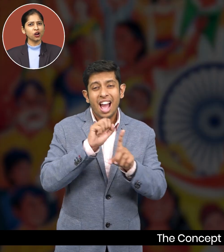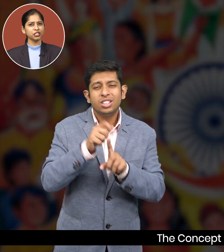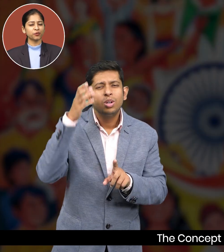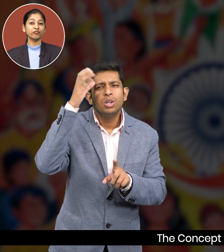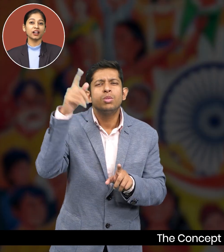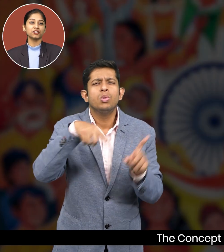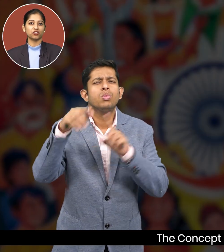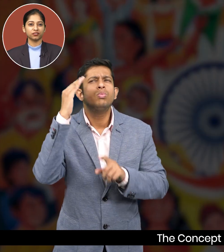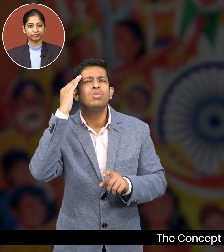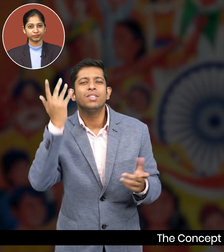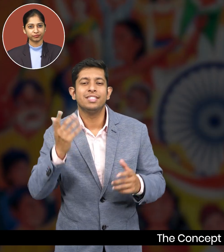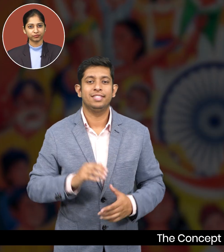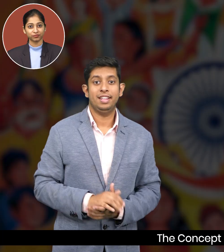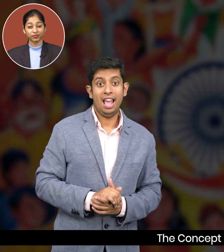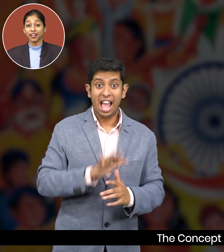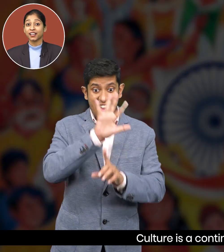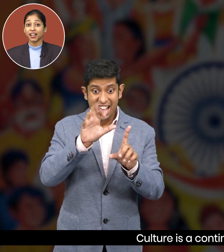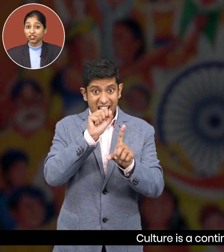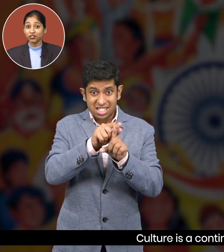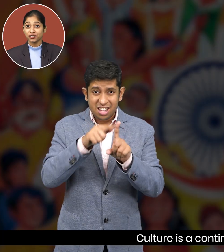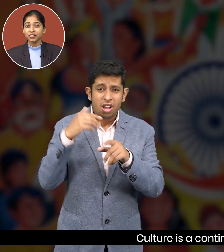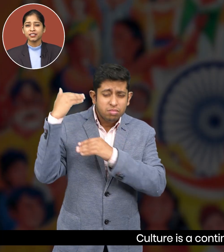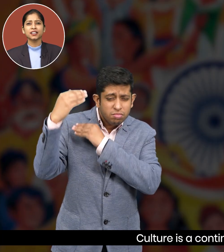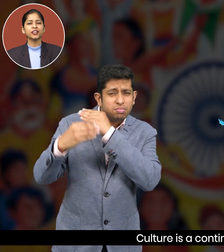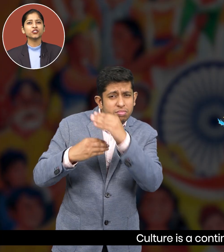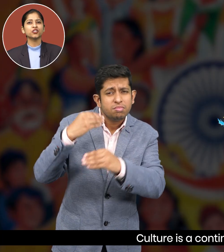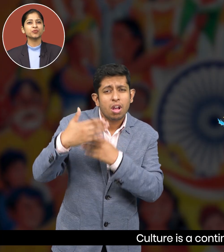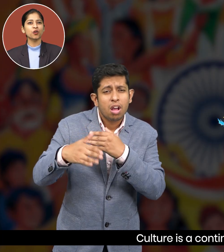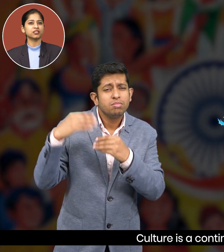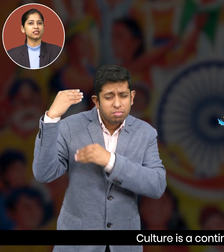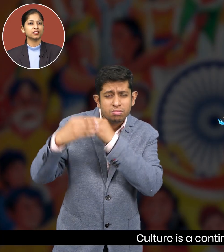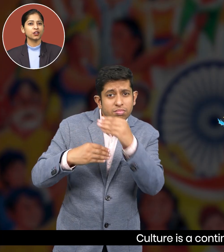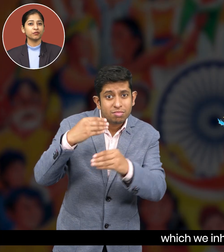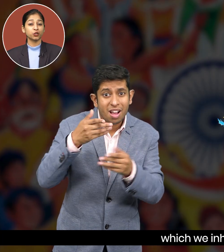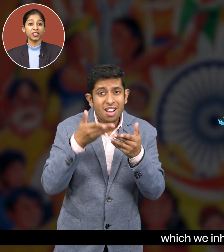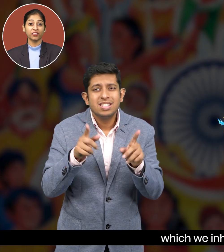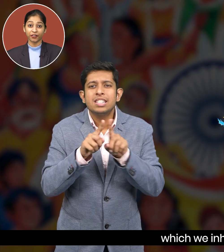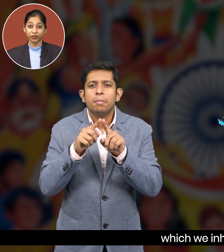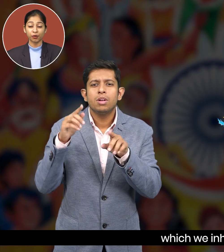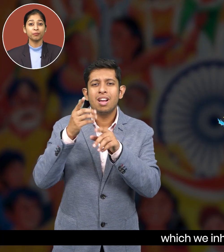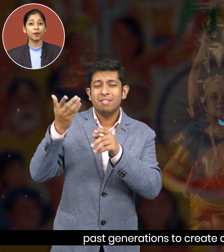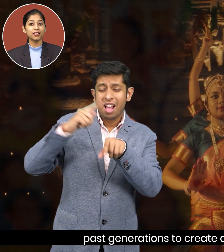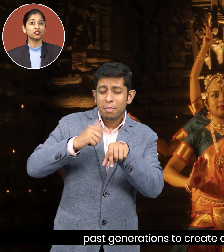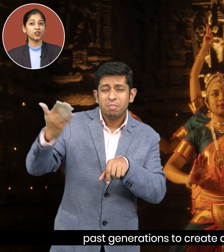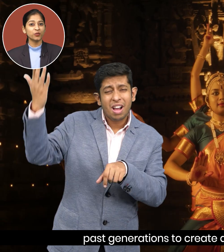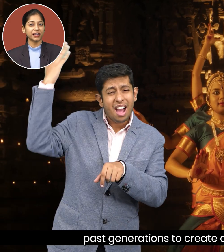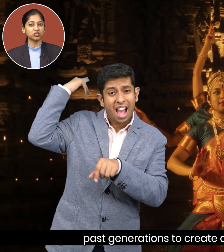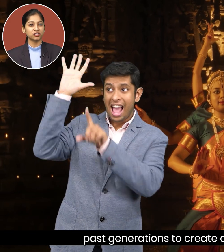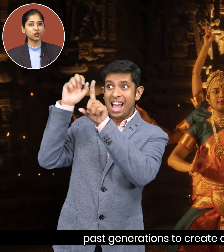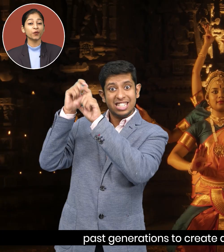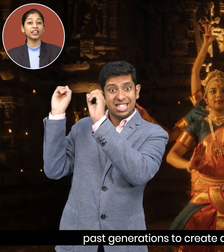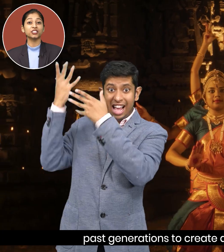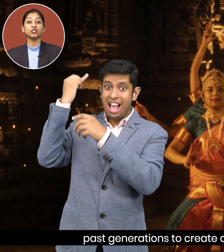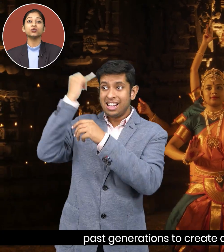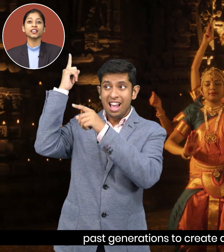The concept of culture. Culture is a continuous process which we inherit from past